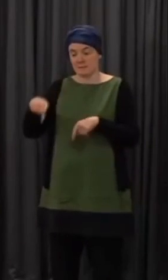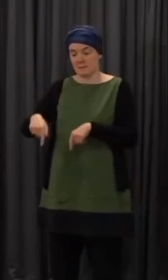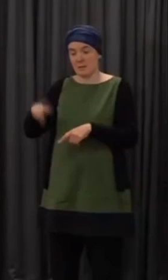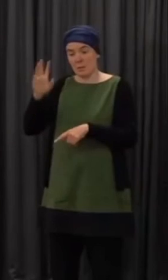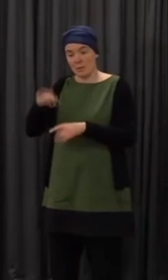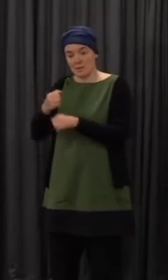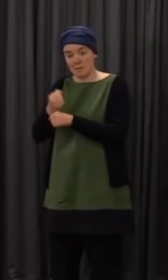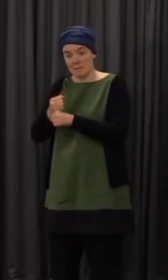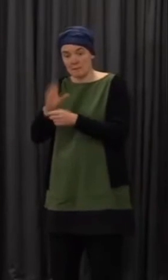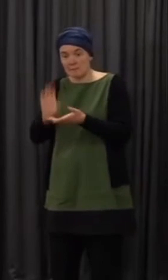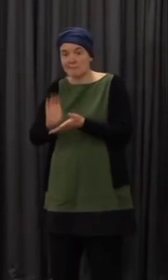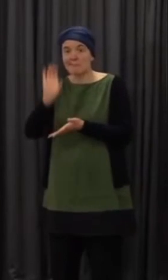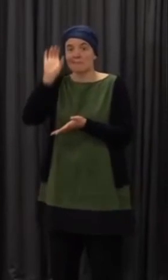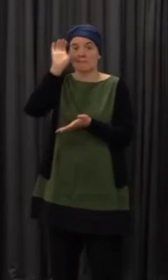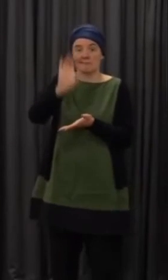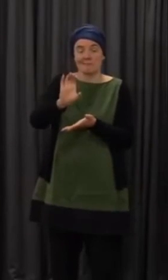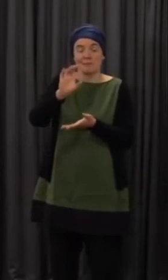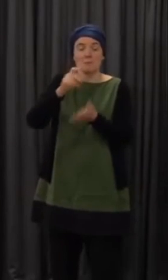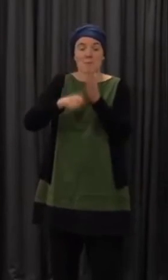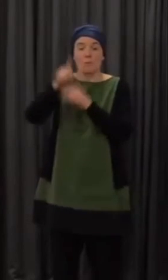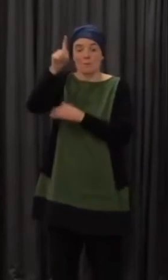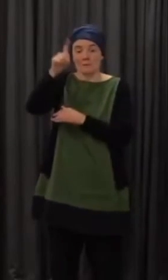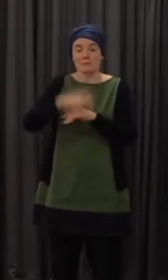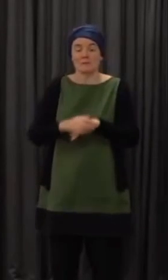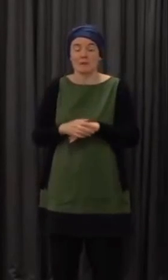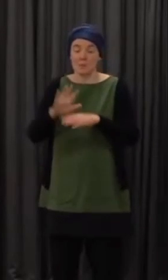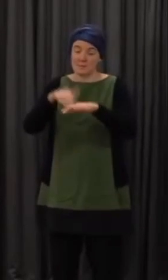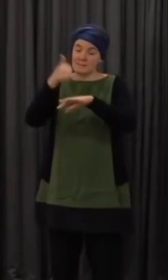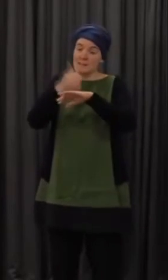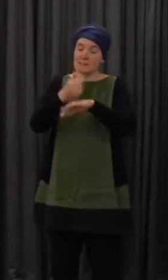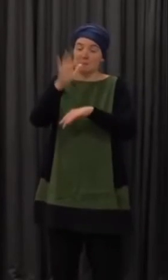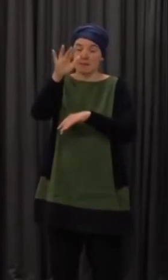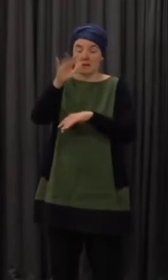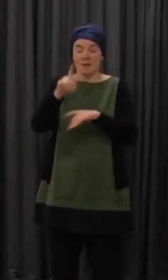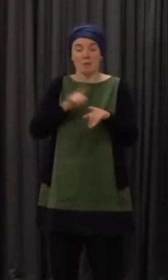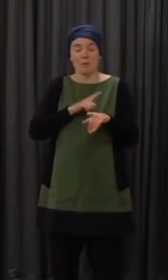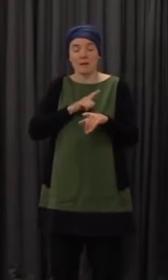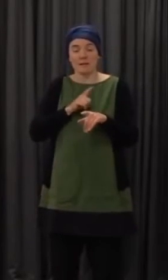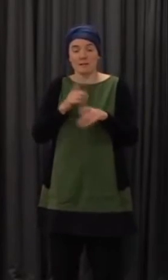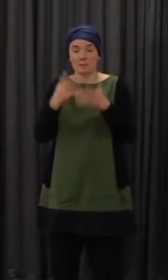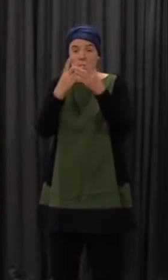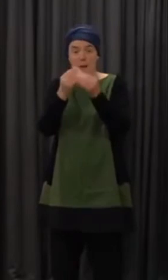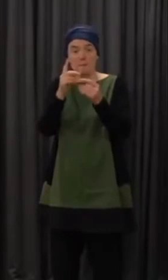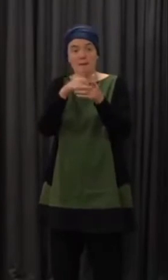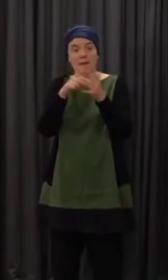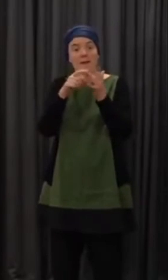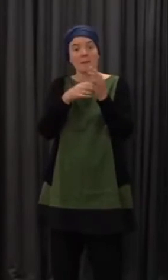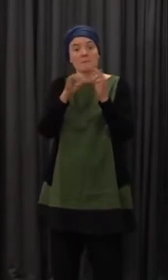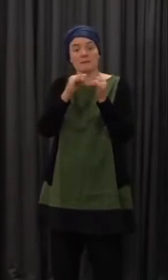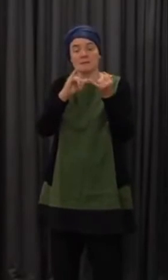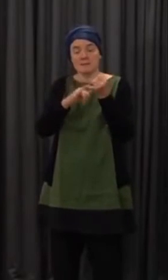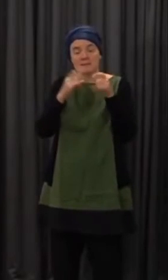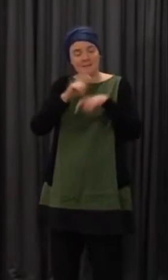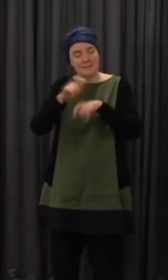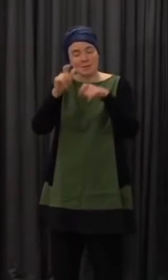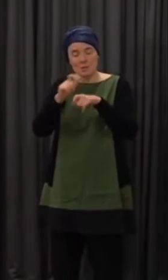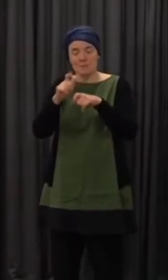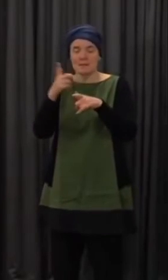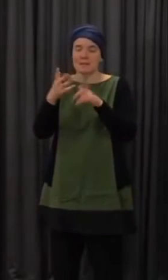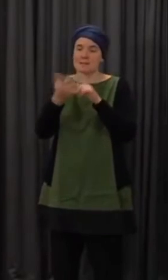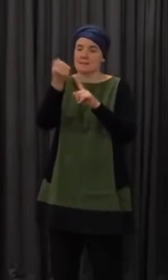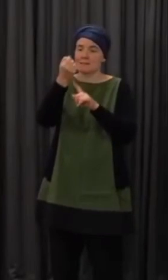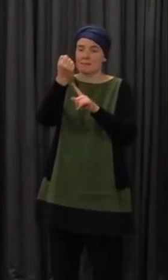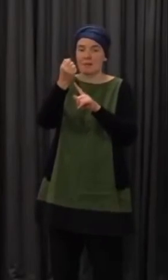investment. We put that there in order to help Airbus go on being a successful global company into the